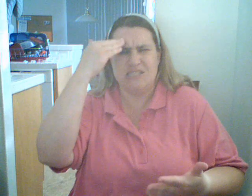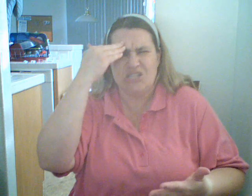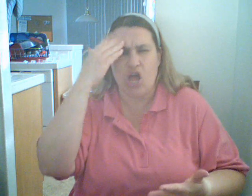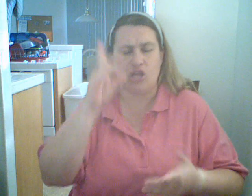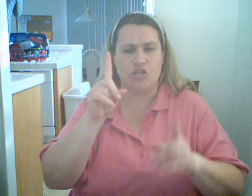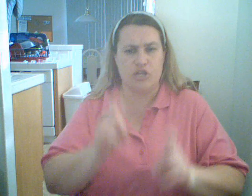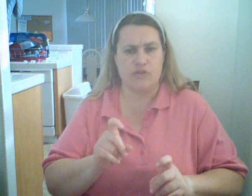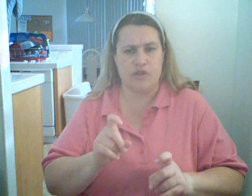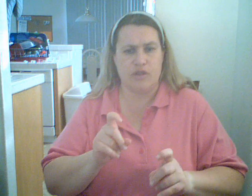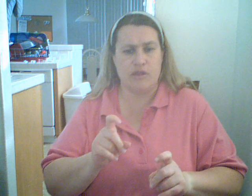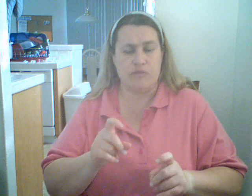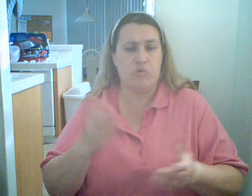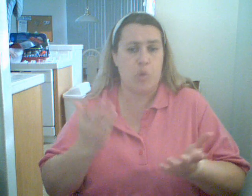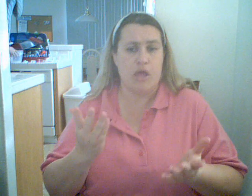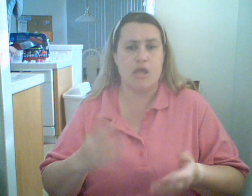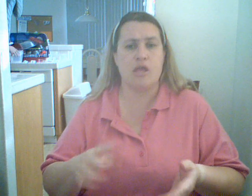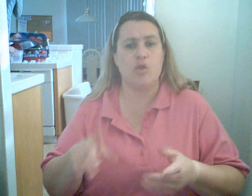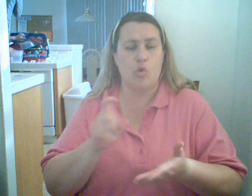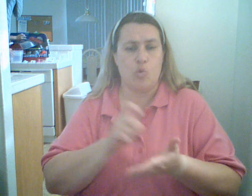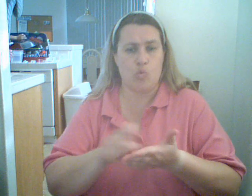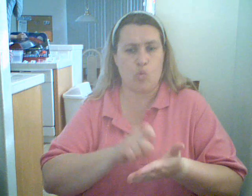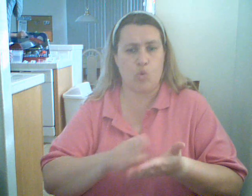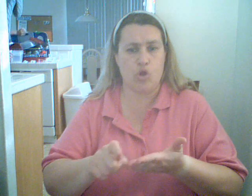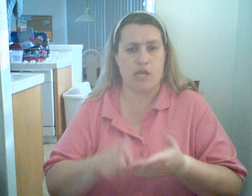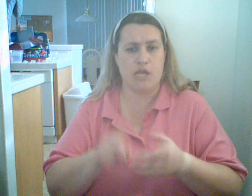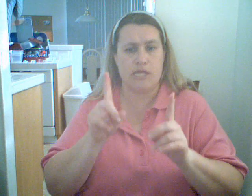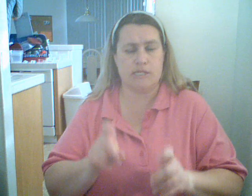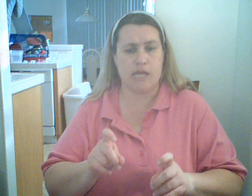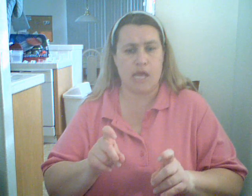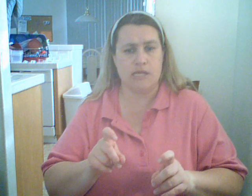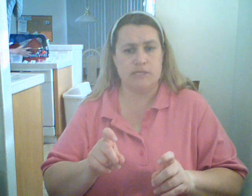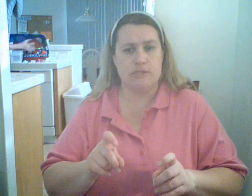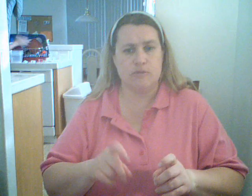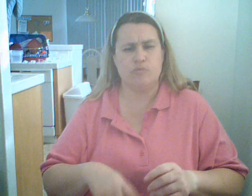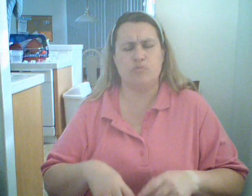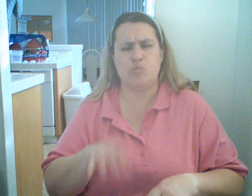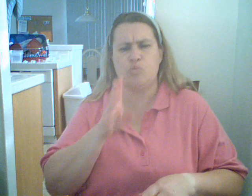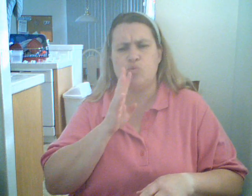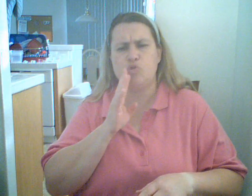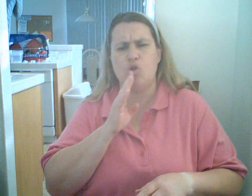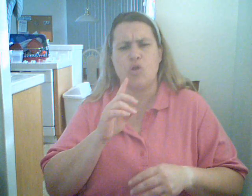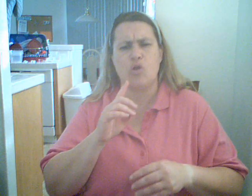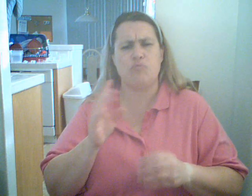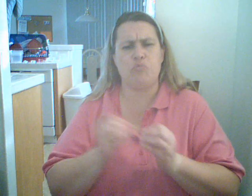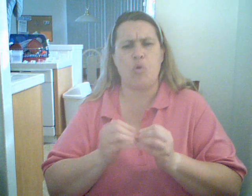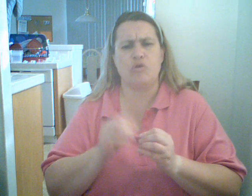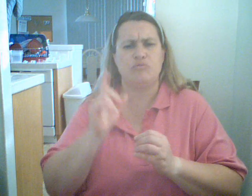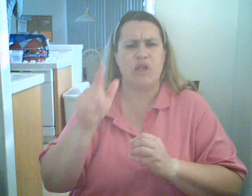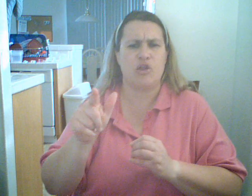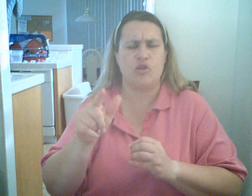written examination. And the written exam, which we'll talk a little bit more about on a different video,